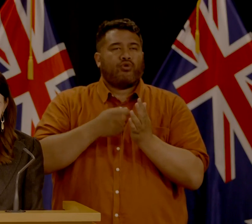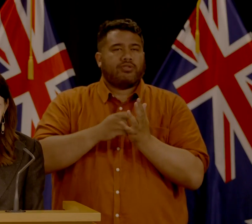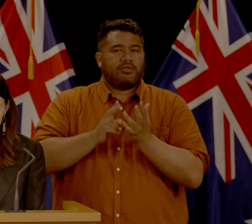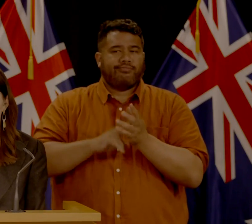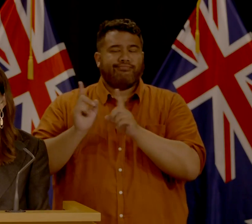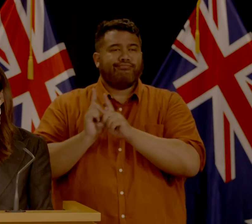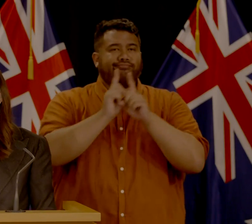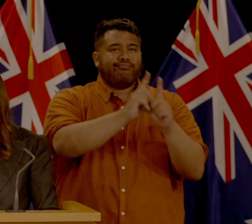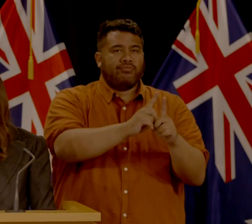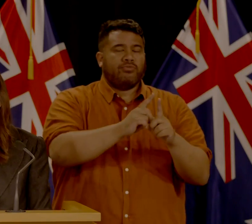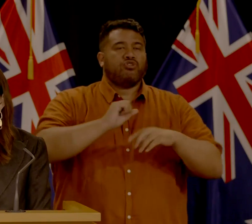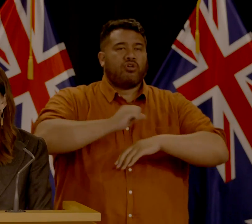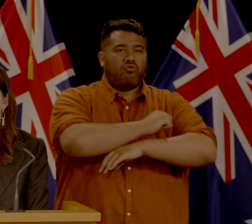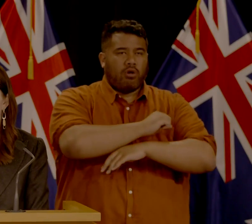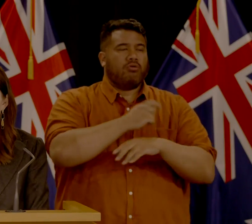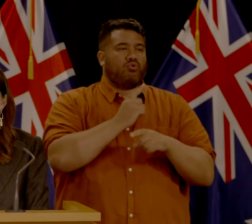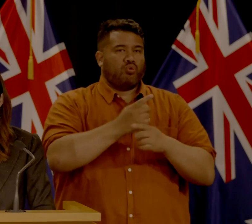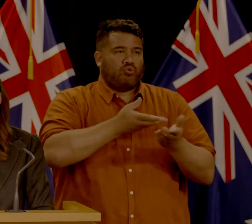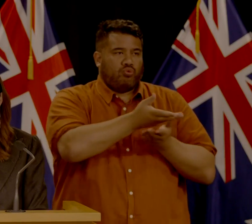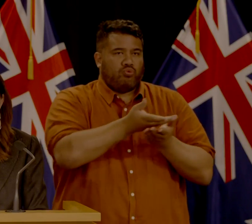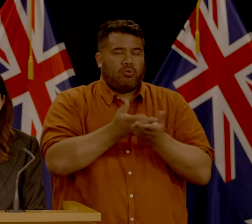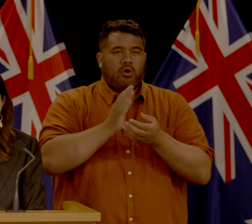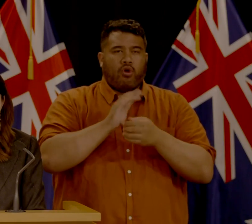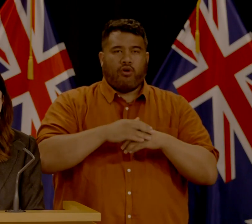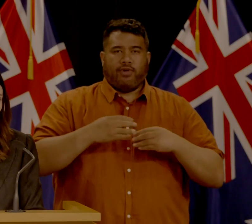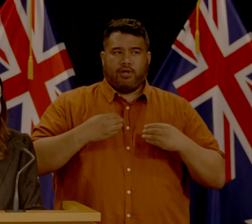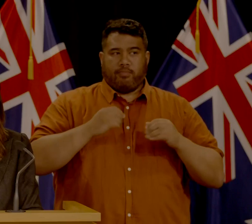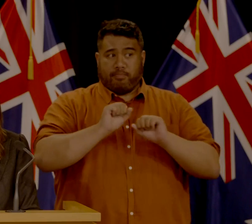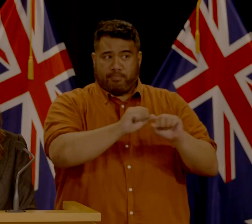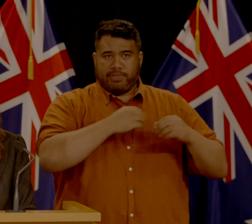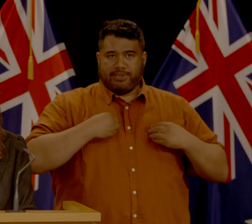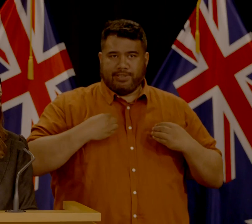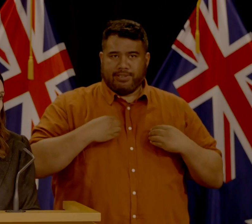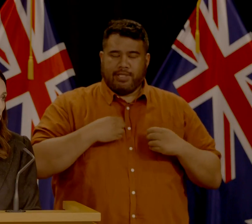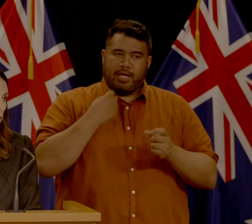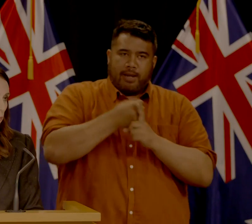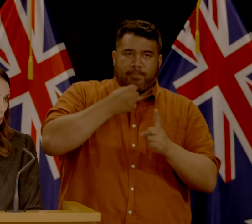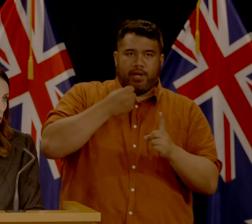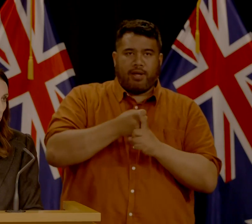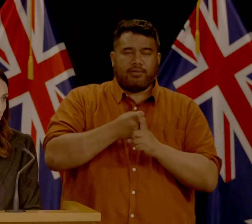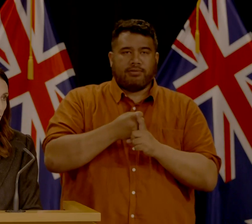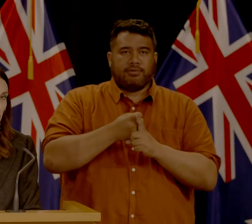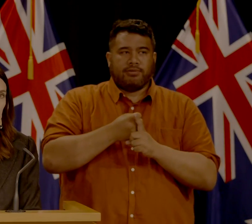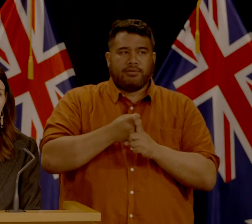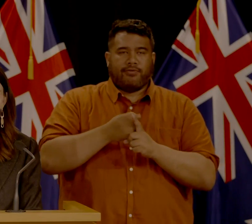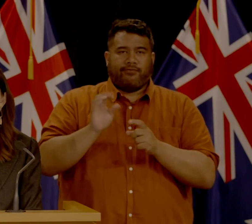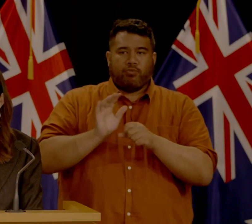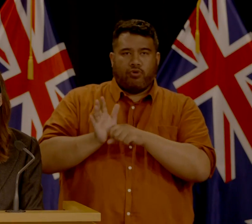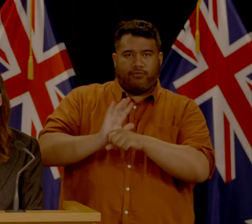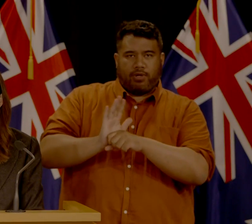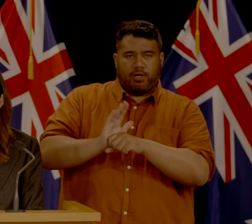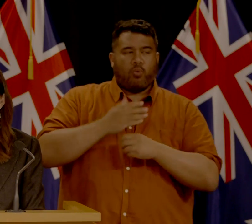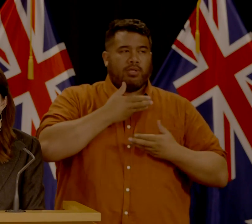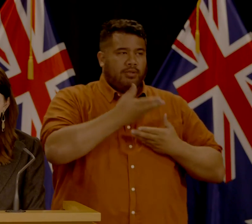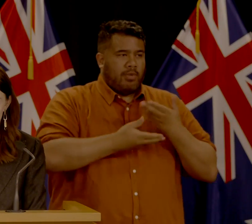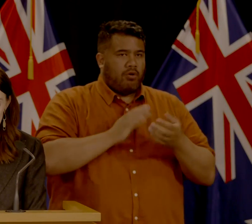who are or will be impacted by COVID-19 and the measures we are undertaking to do as much as we can to support New